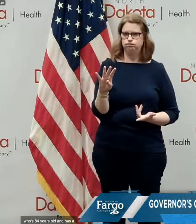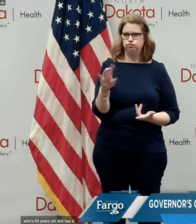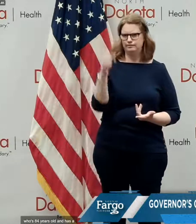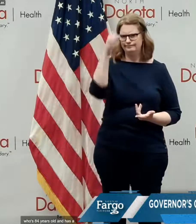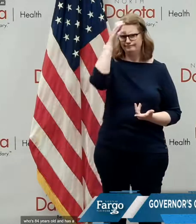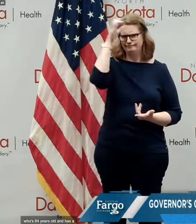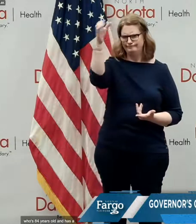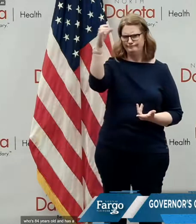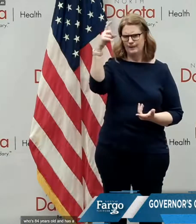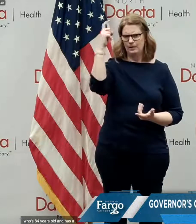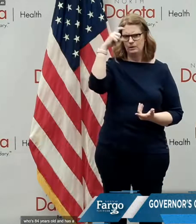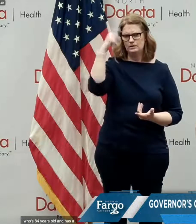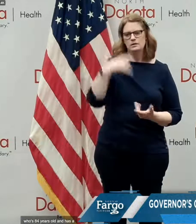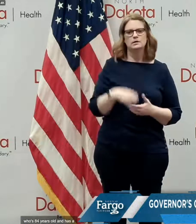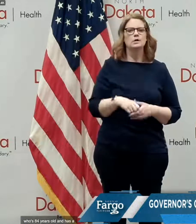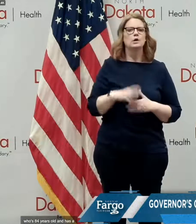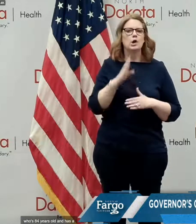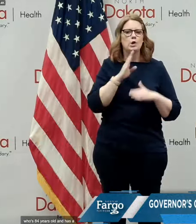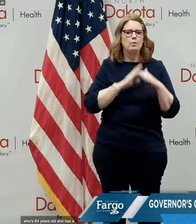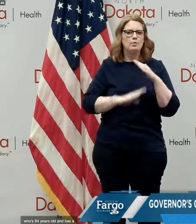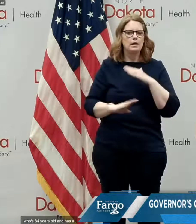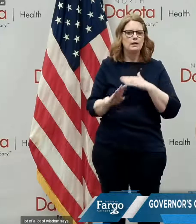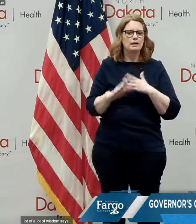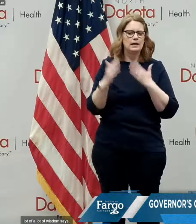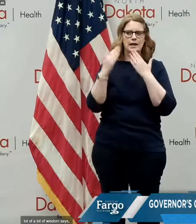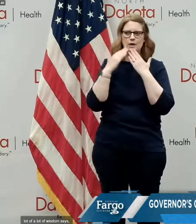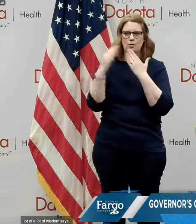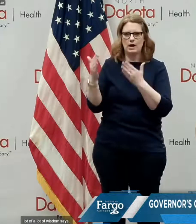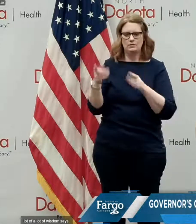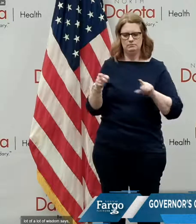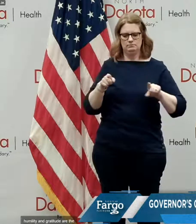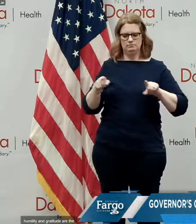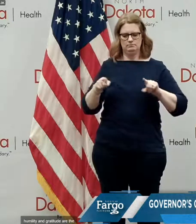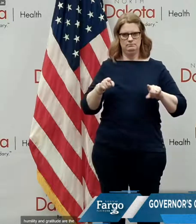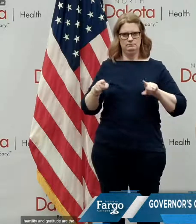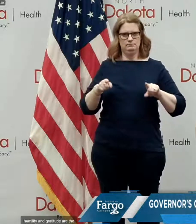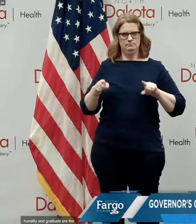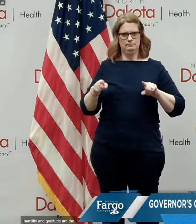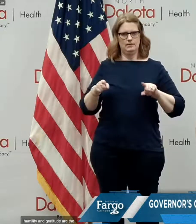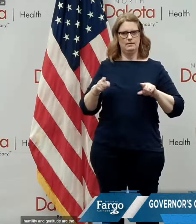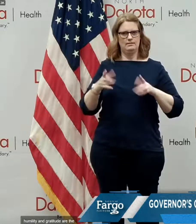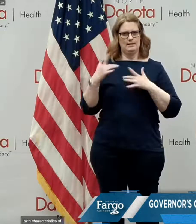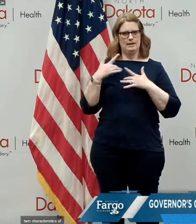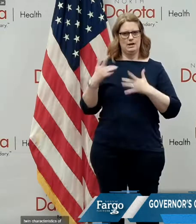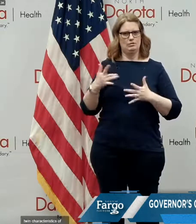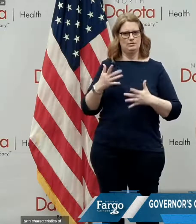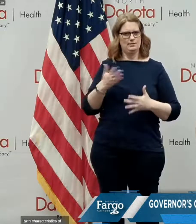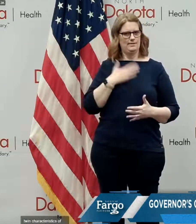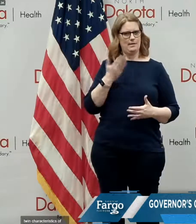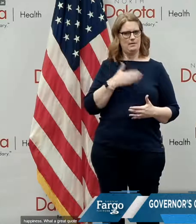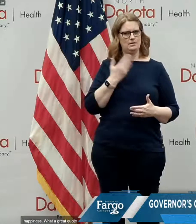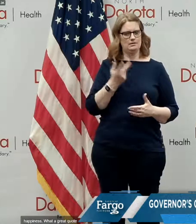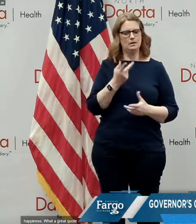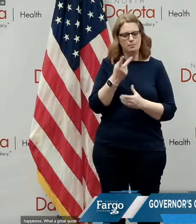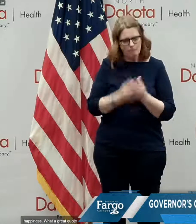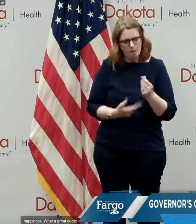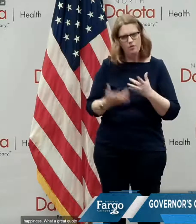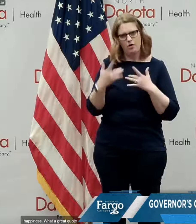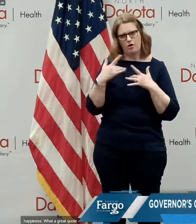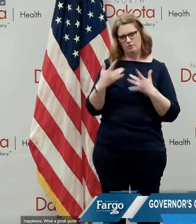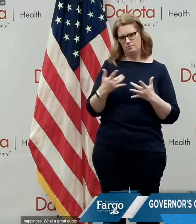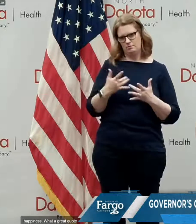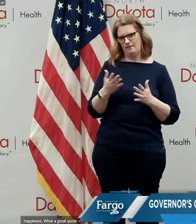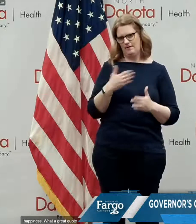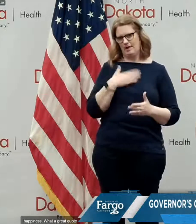wisdom, says, "Humility and gratitude are the twin characteristics of happiness." What a great quote to go along with the